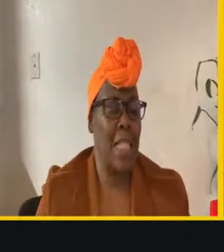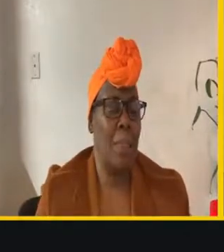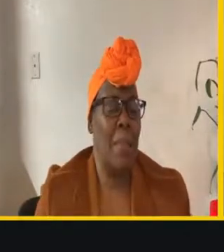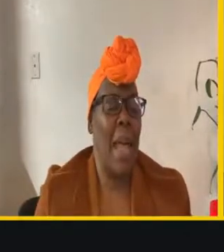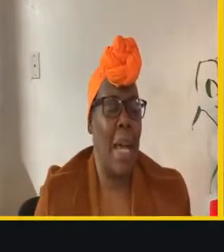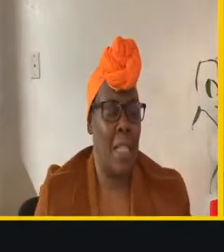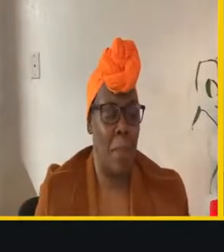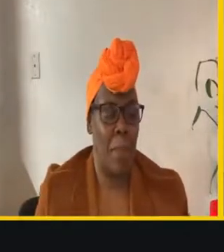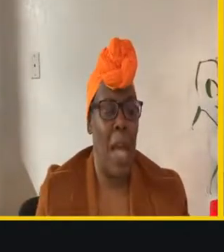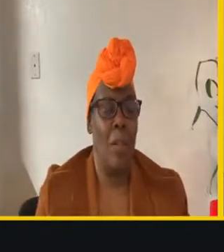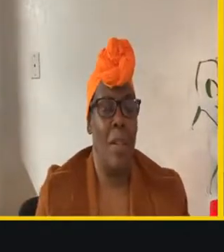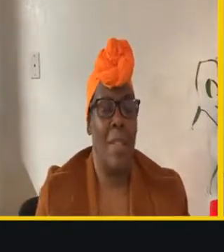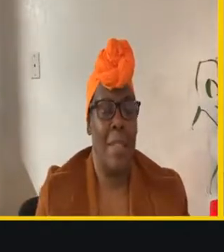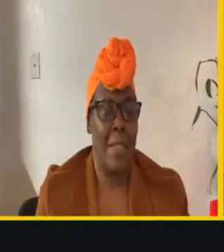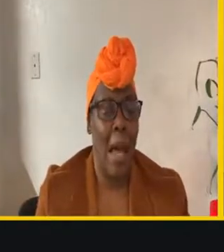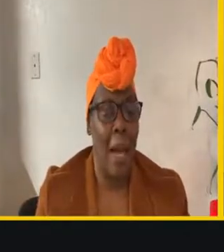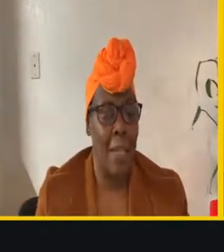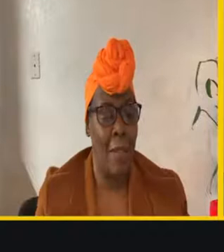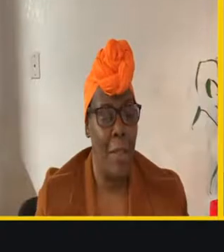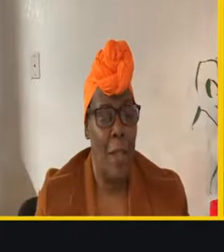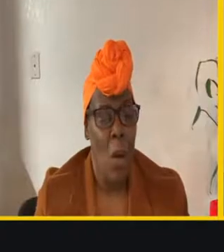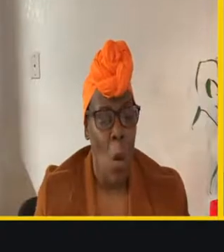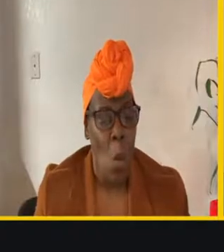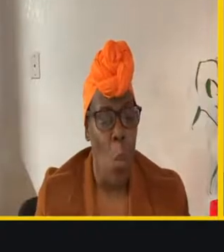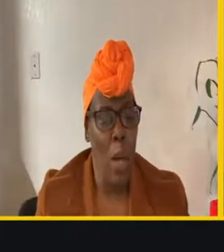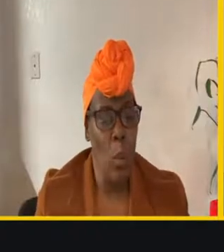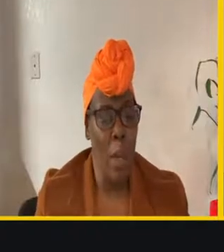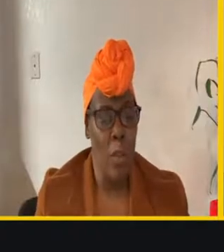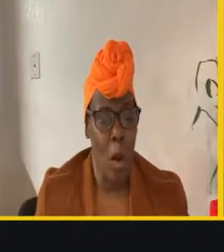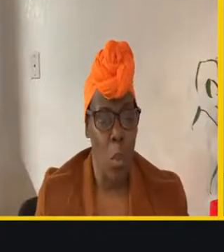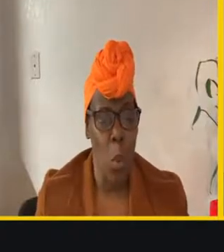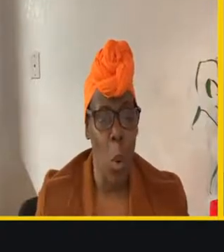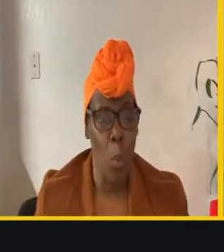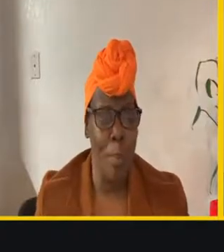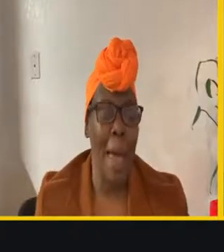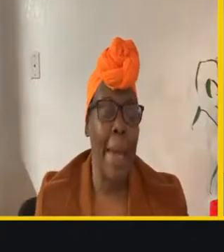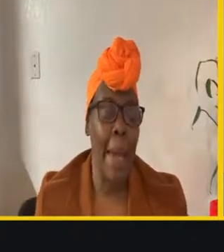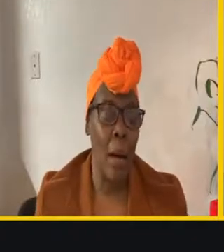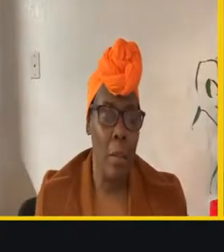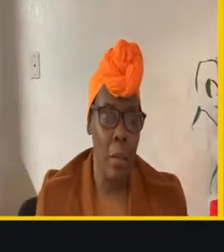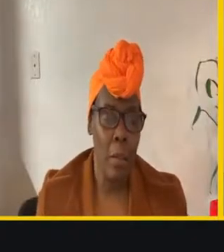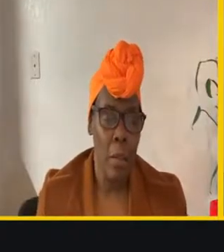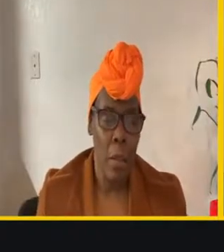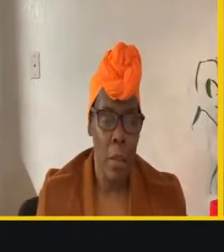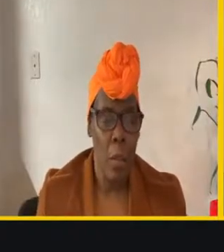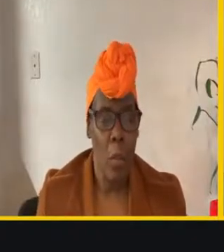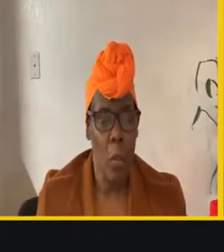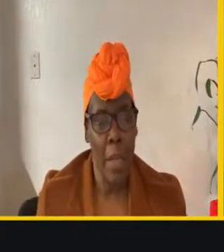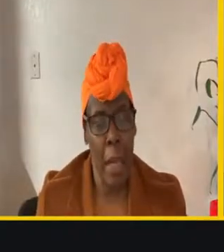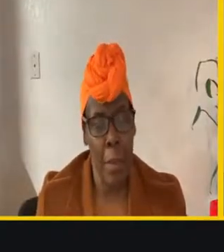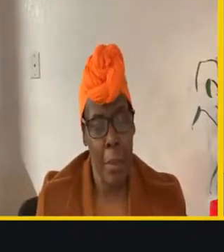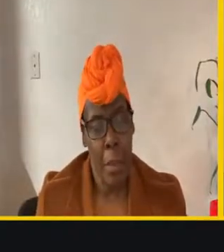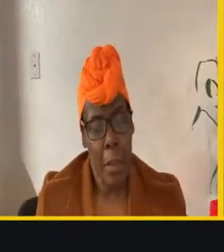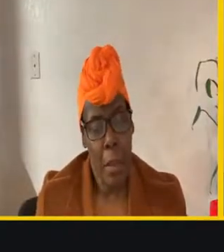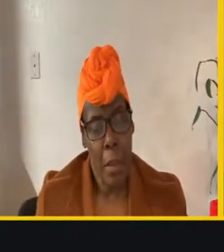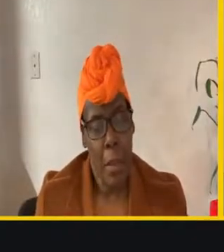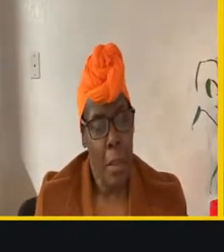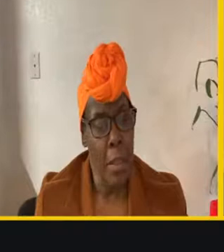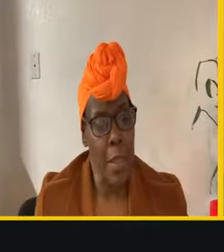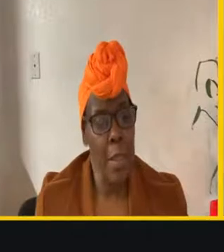gut splattered on the side of the one-way dark road. Blackout. Wake